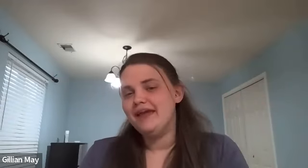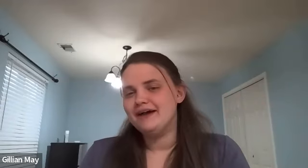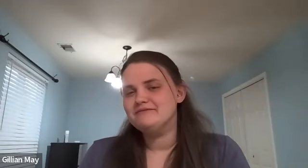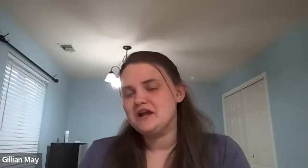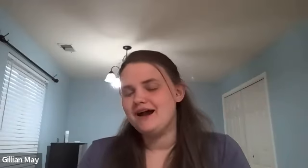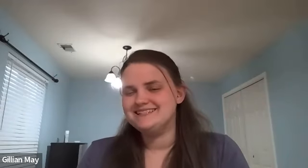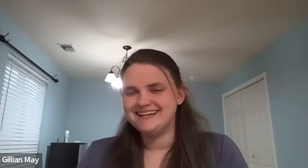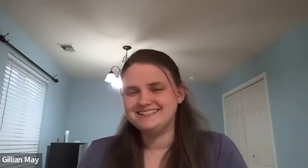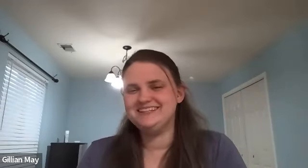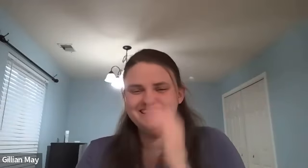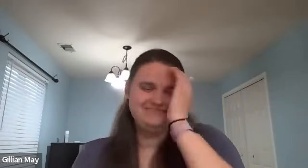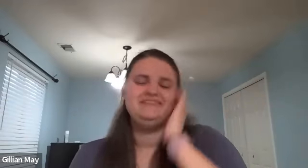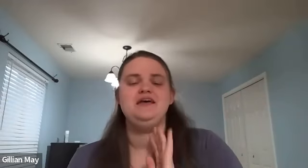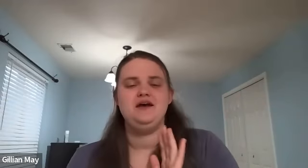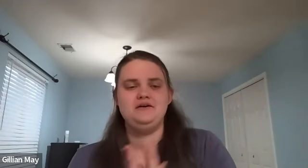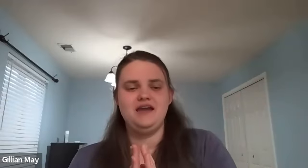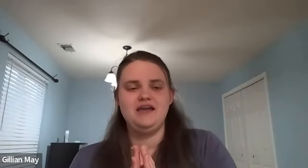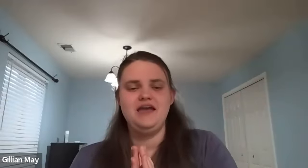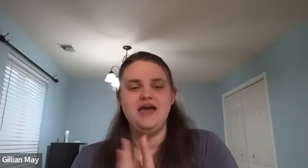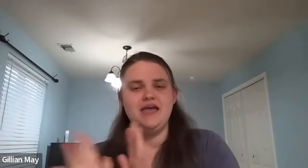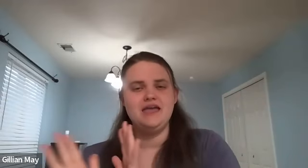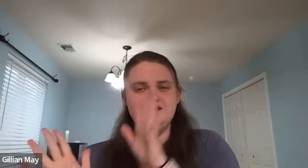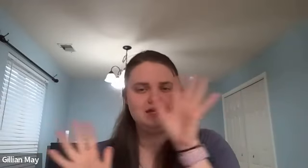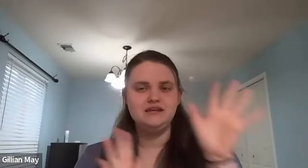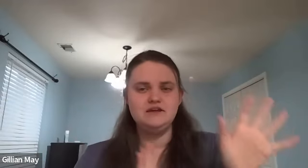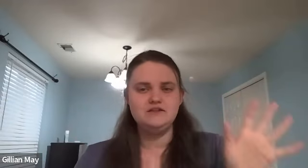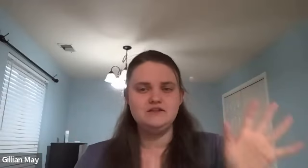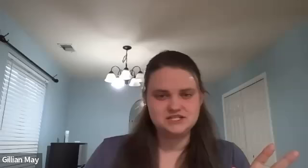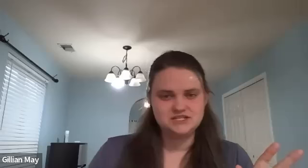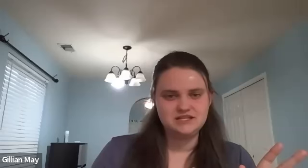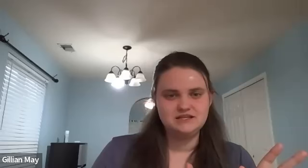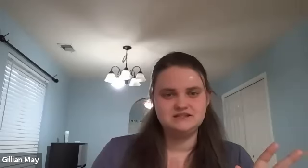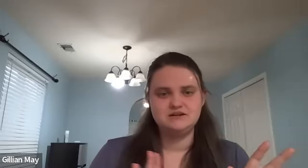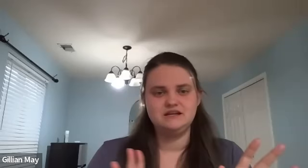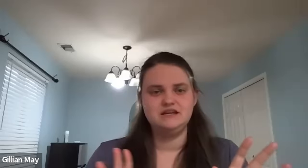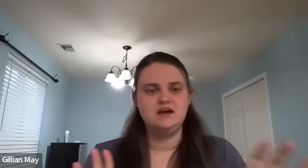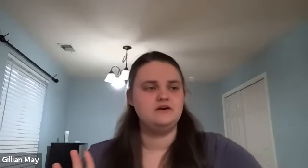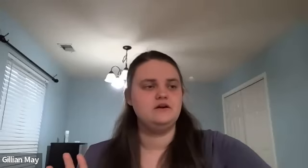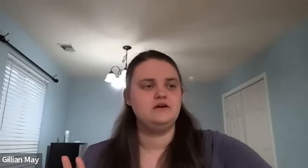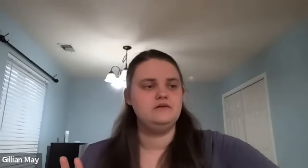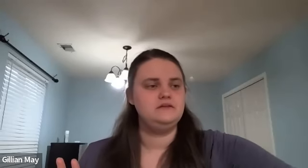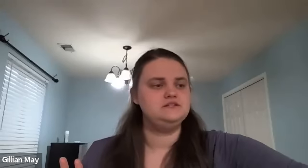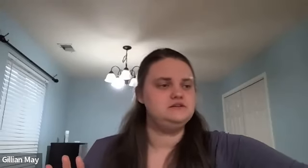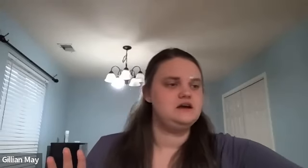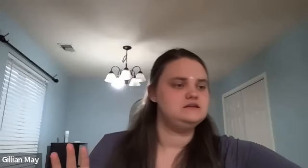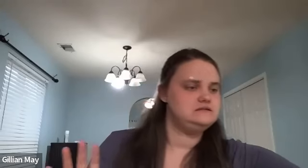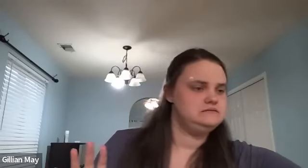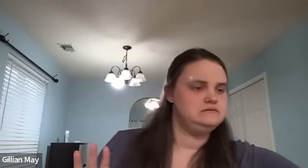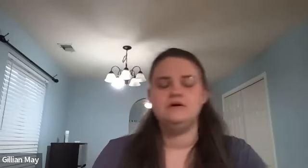yeah, context. Okay, any other questions or any other things you guys